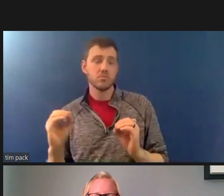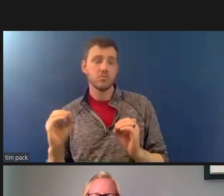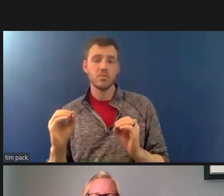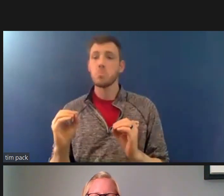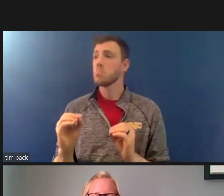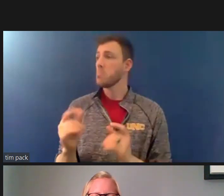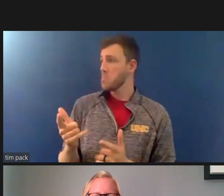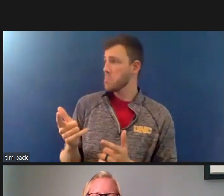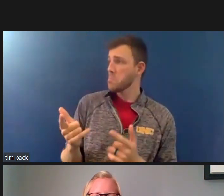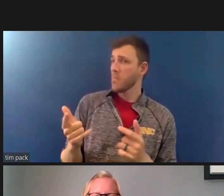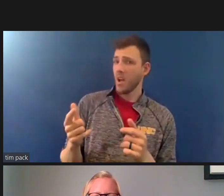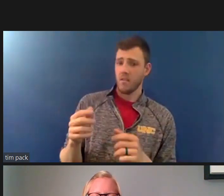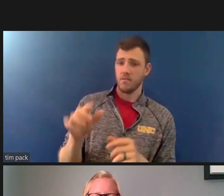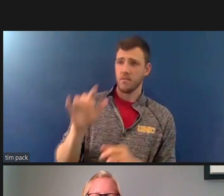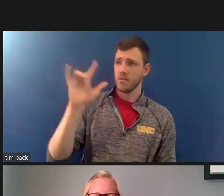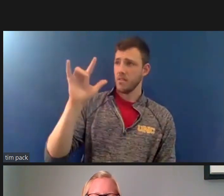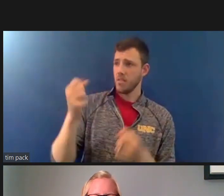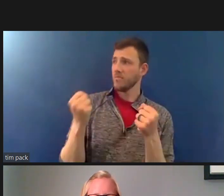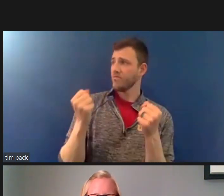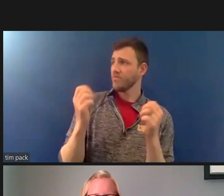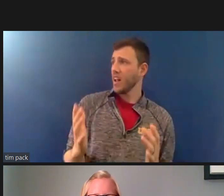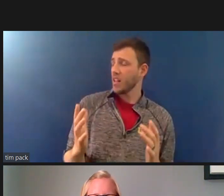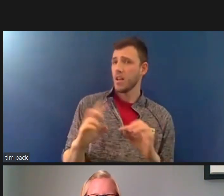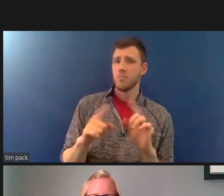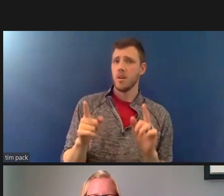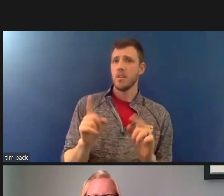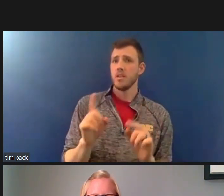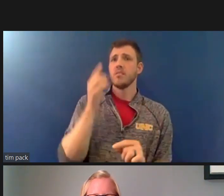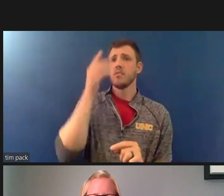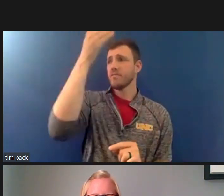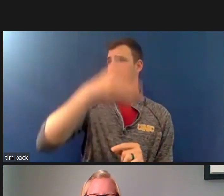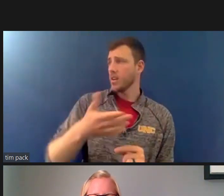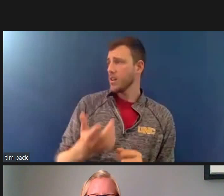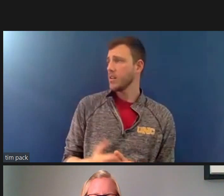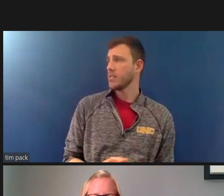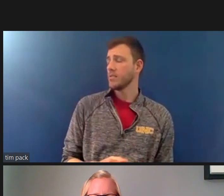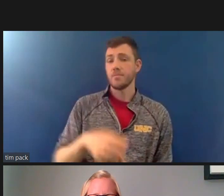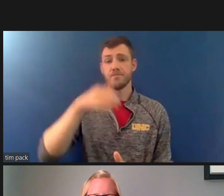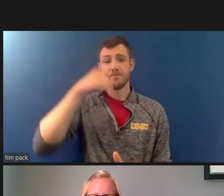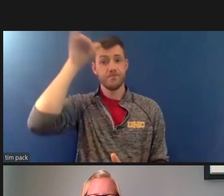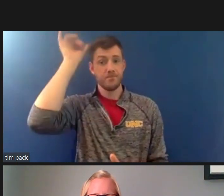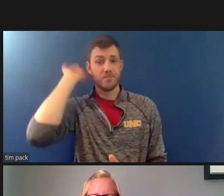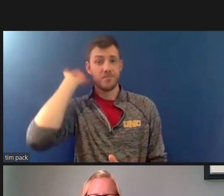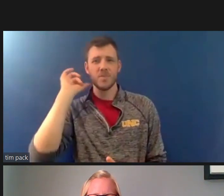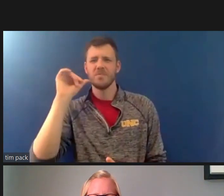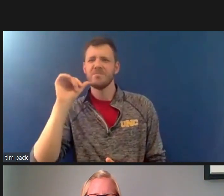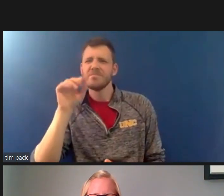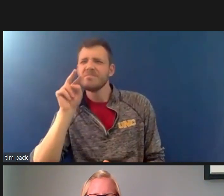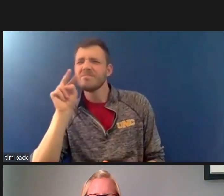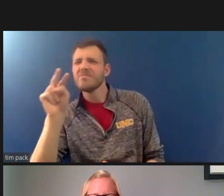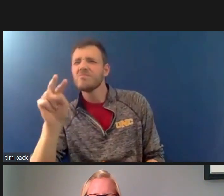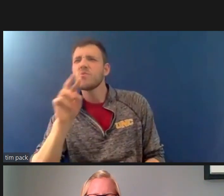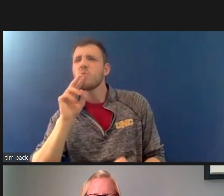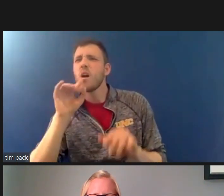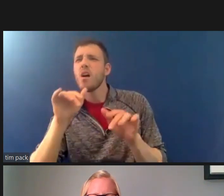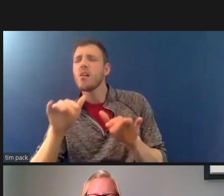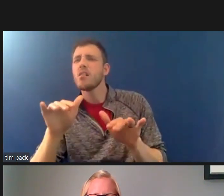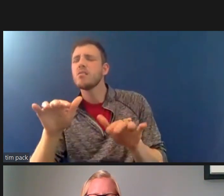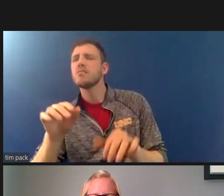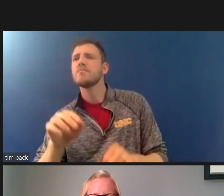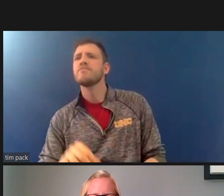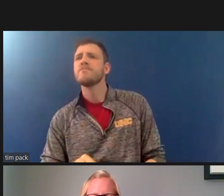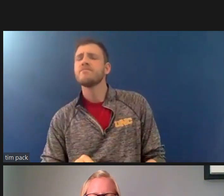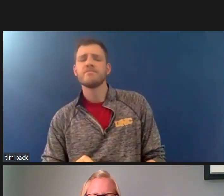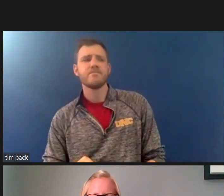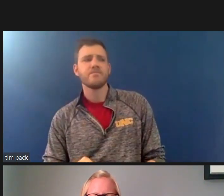in the passenger cabin. He was up in front." The fair boy was peering at the reef through screwed-up eyes. "All them other